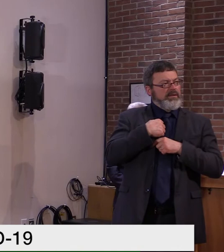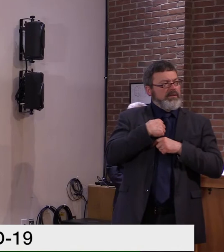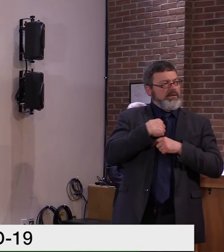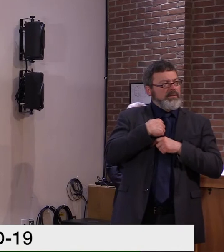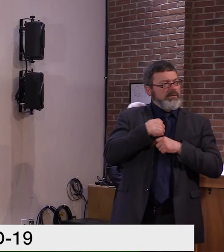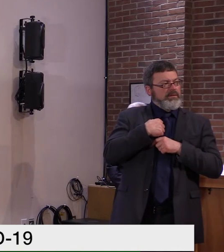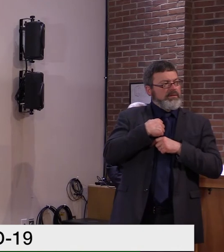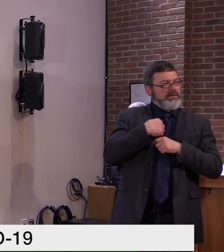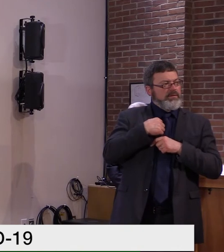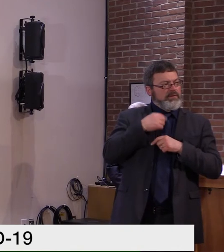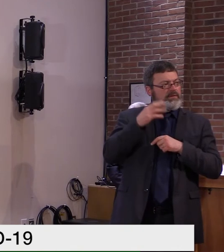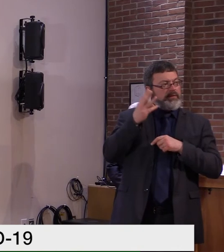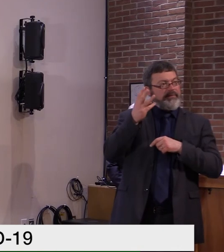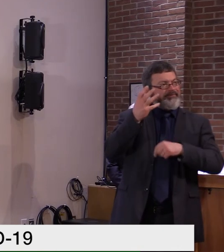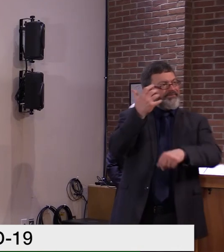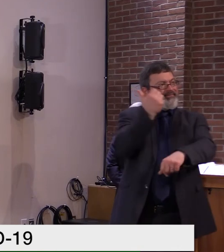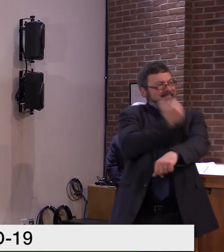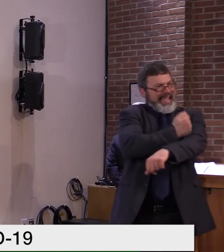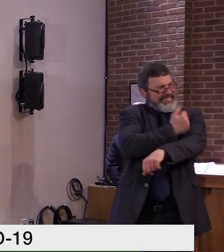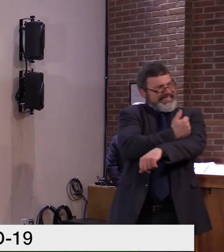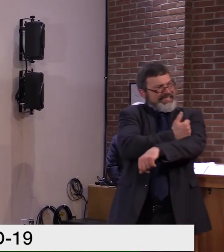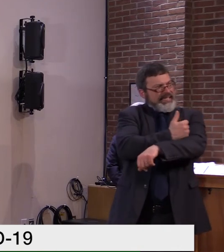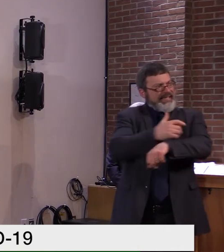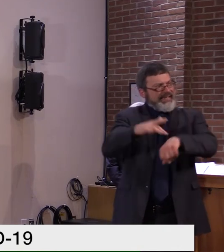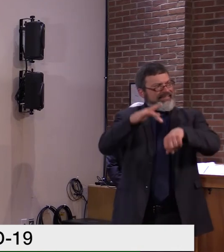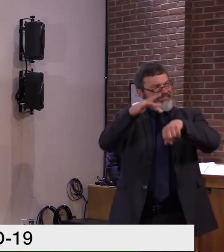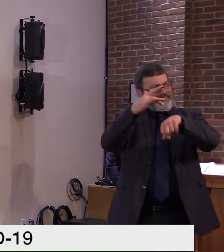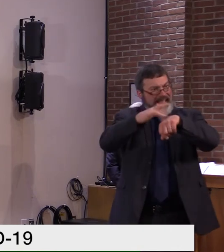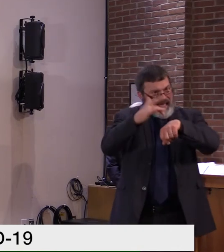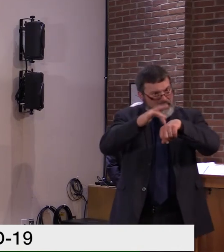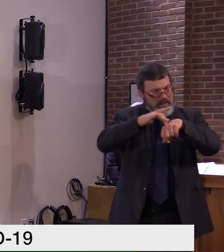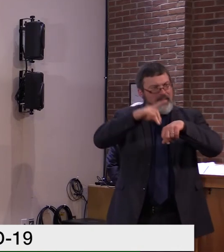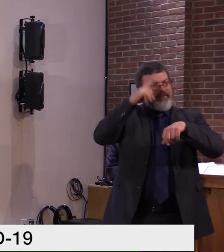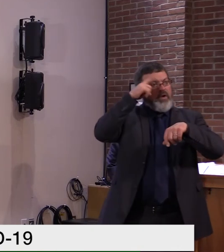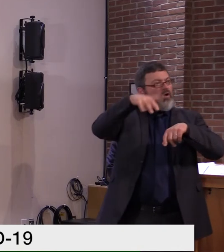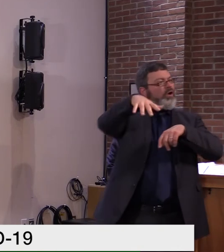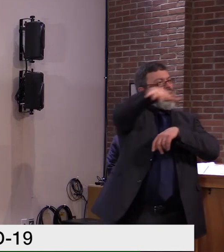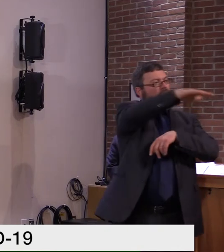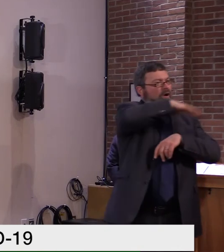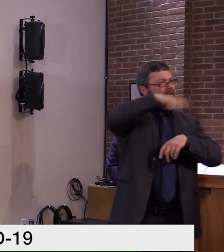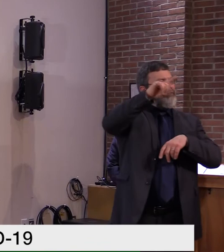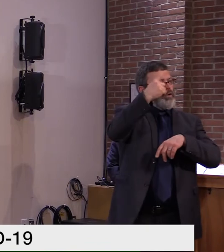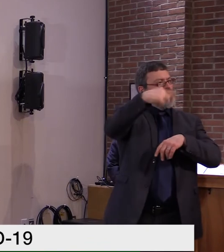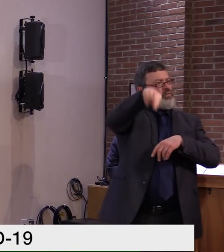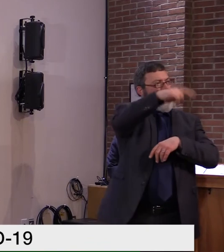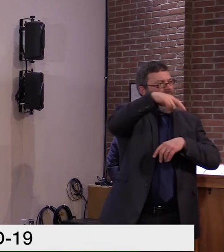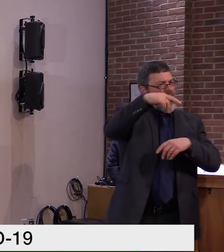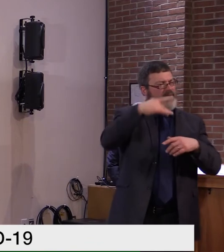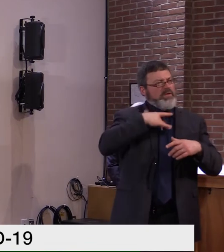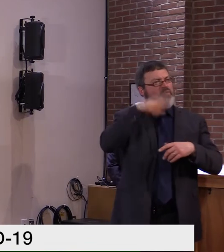that you, Dr. Levine? Dr. Levine is back as well. You were missed.